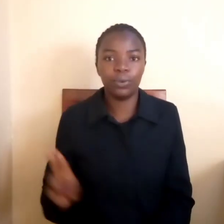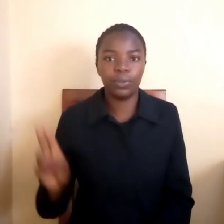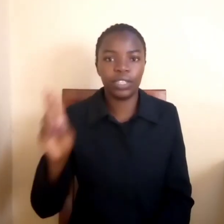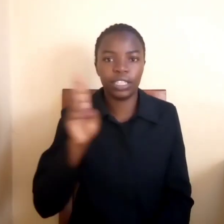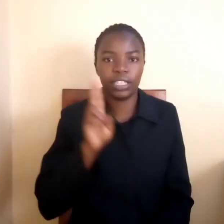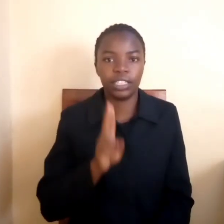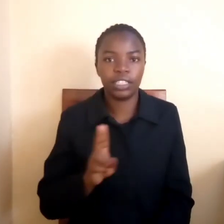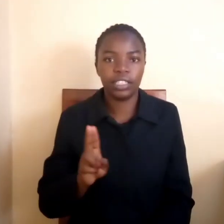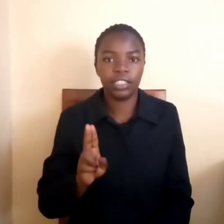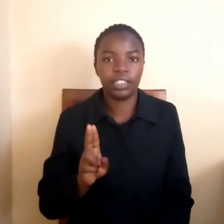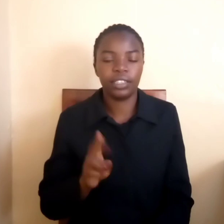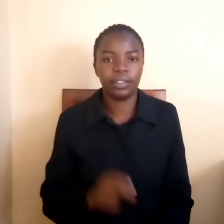Use,